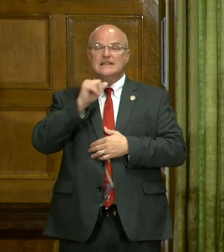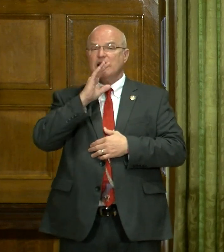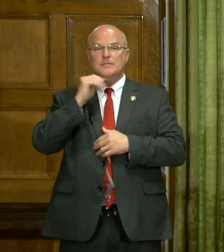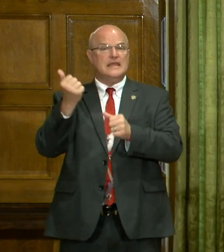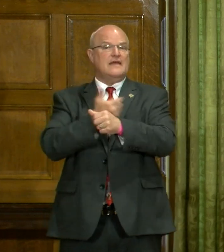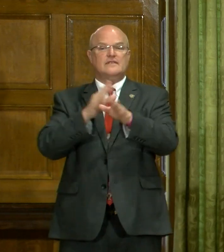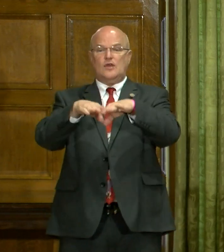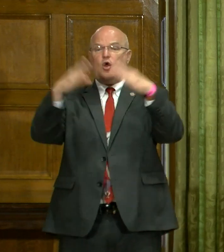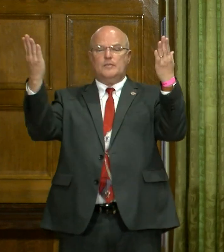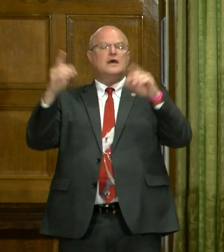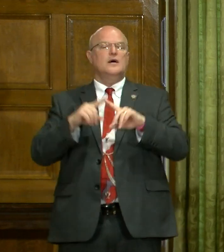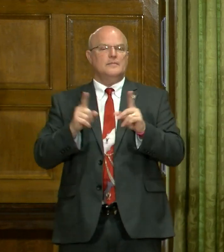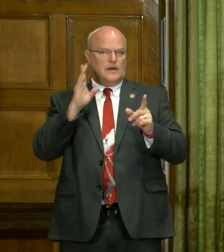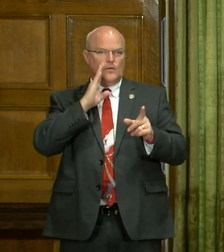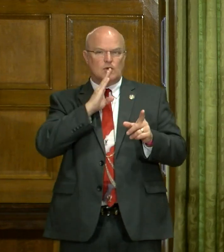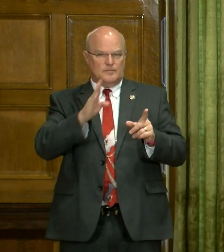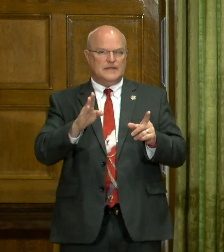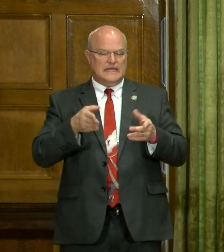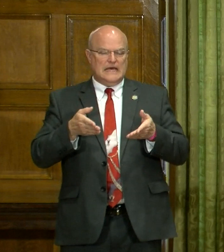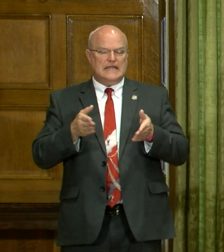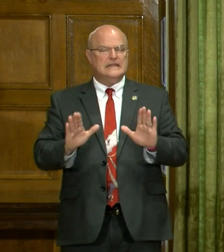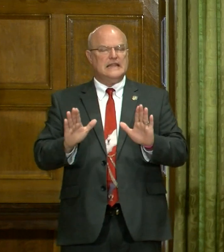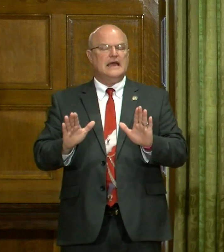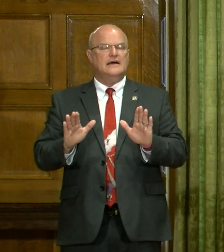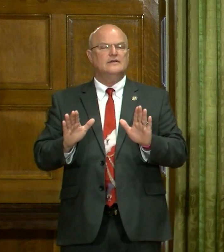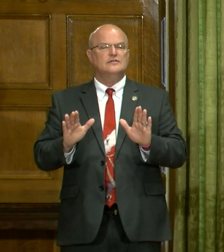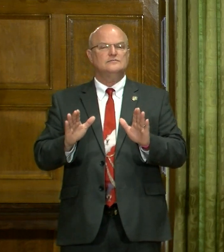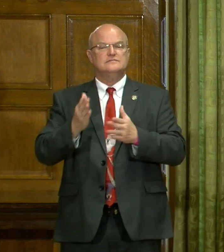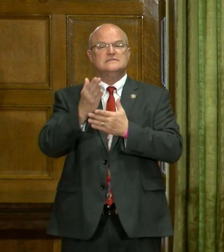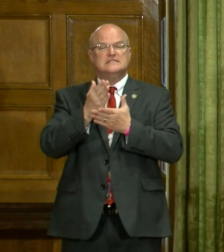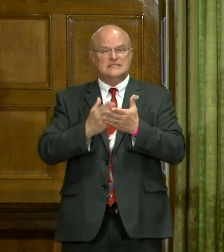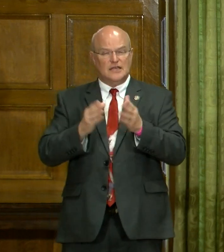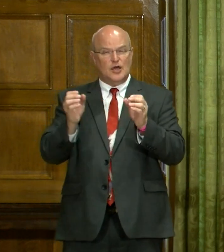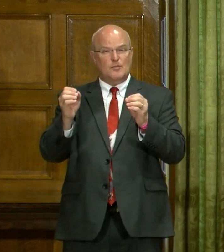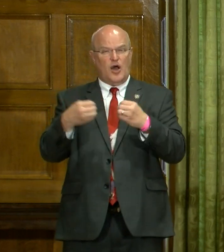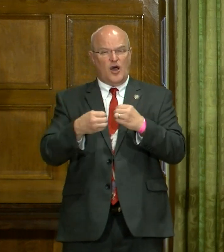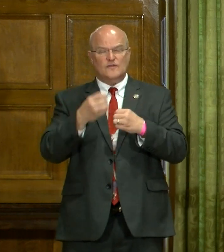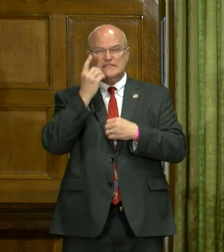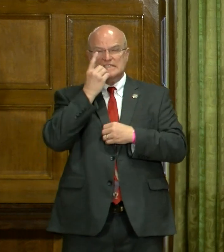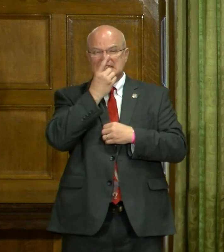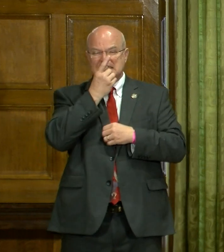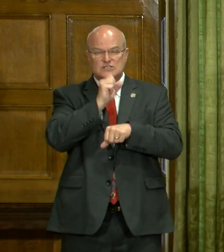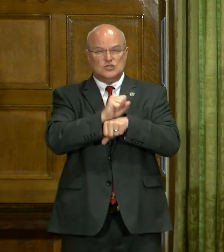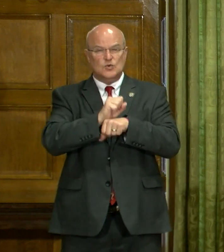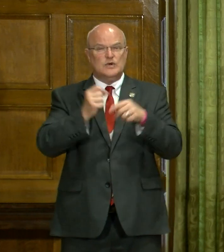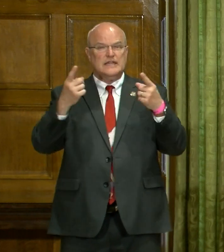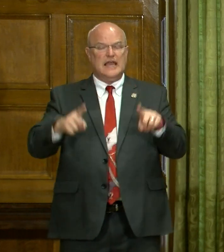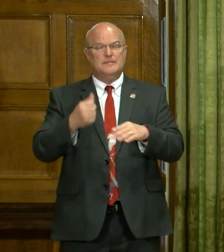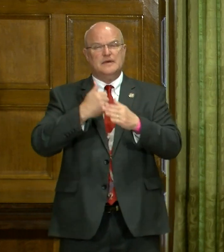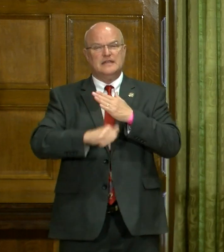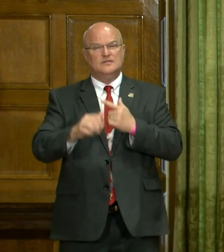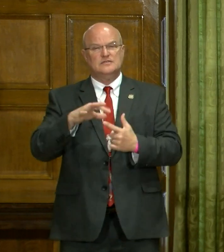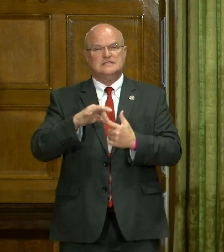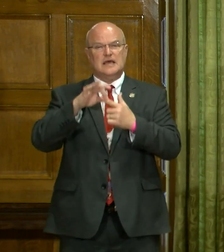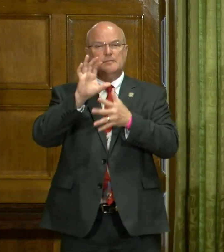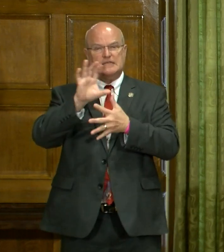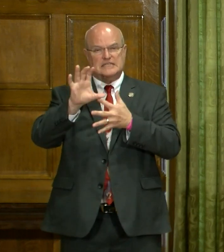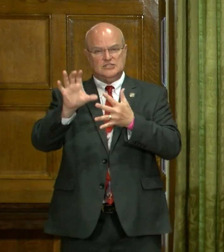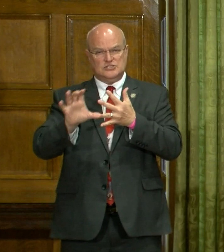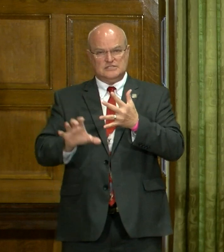going to be everything, but it will at least allow some office dental work to occur under certain